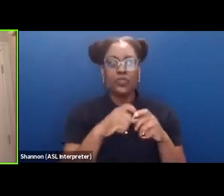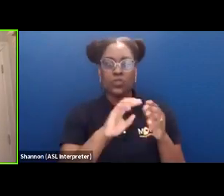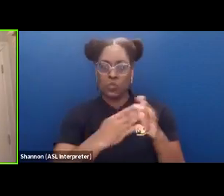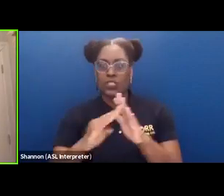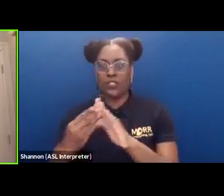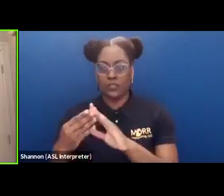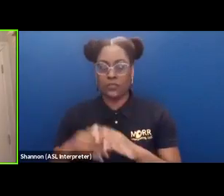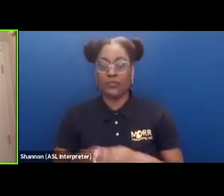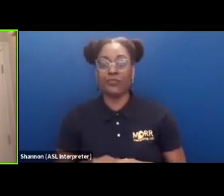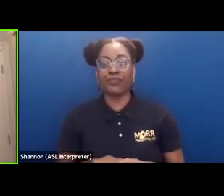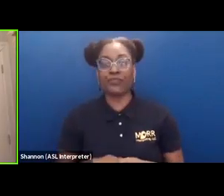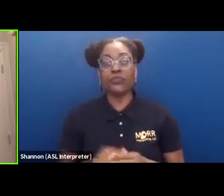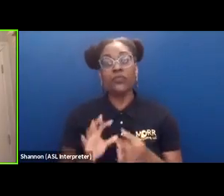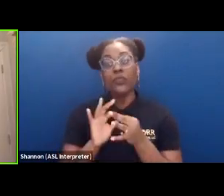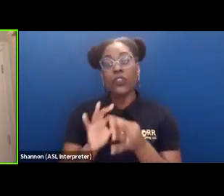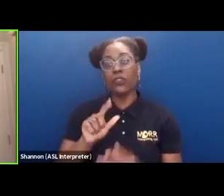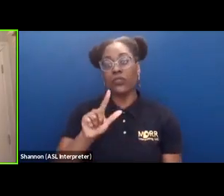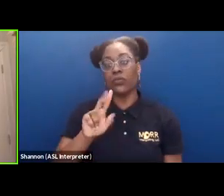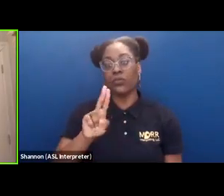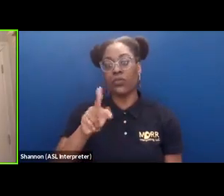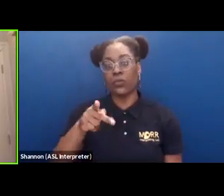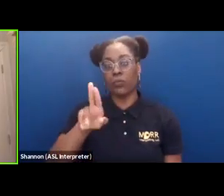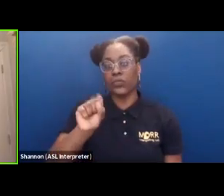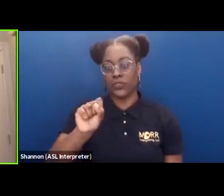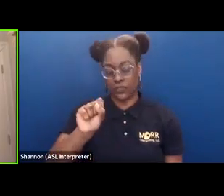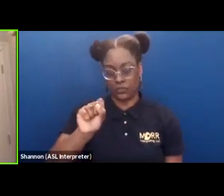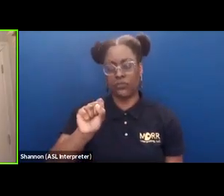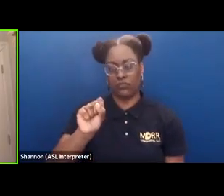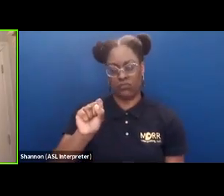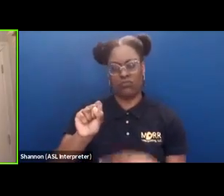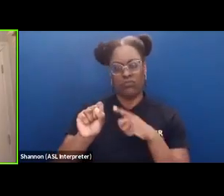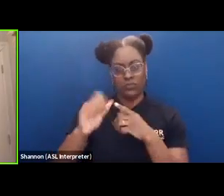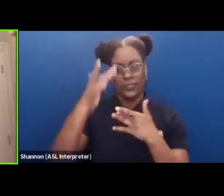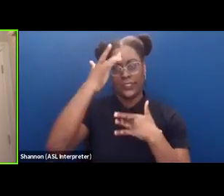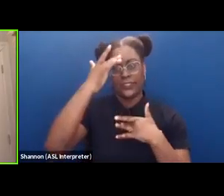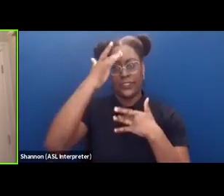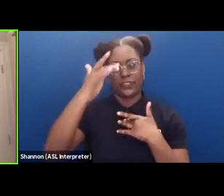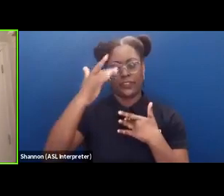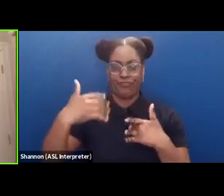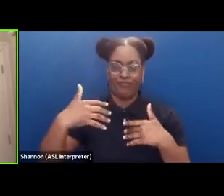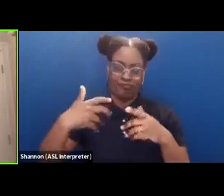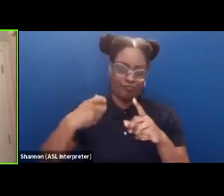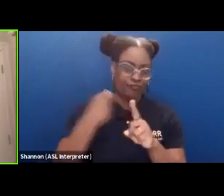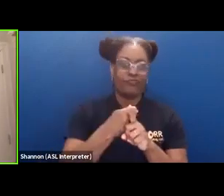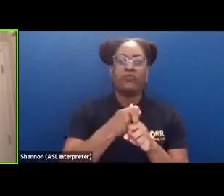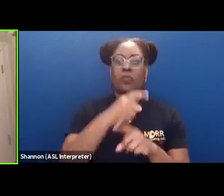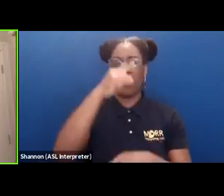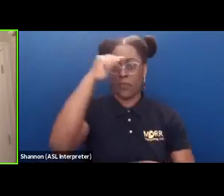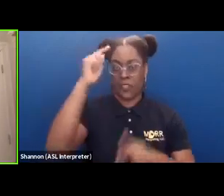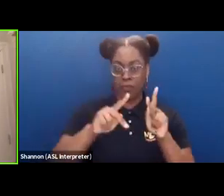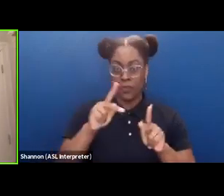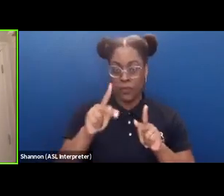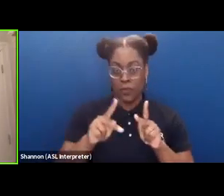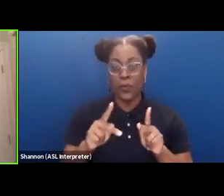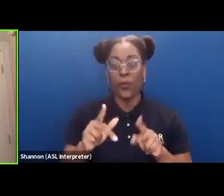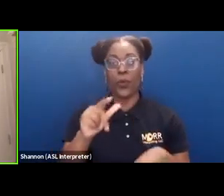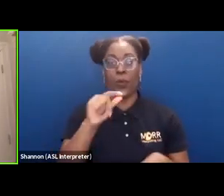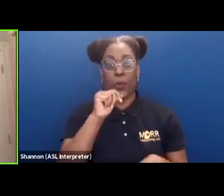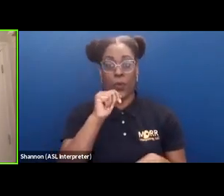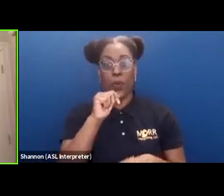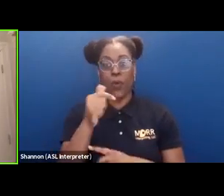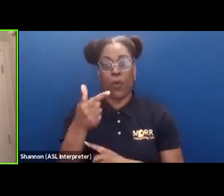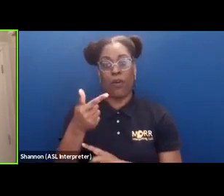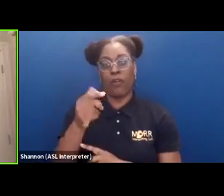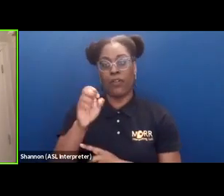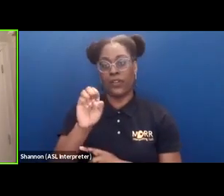lupus, which is a disease that overwhelmingly affects Black people who are estrogen dominant in our bodies. And